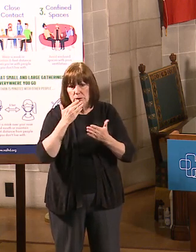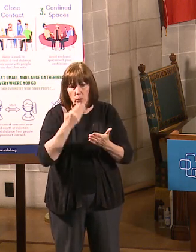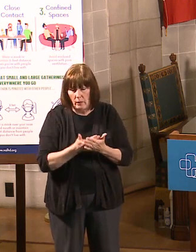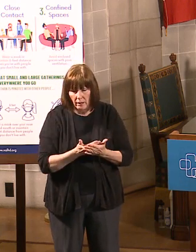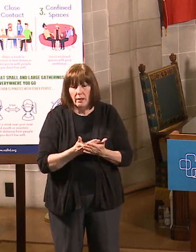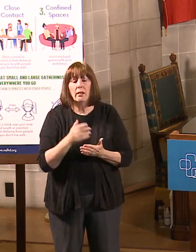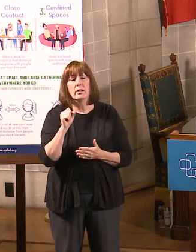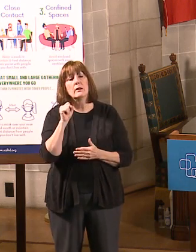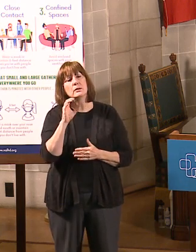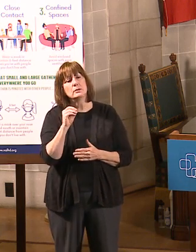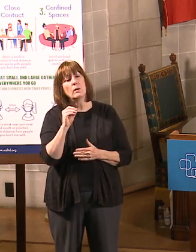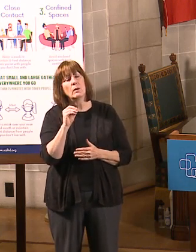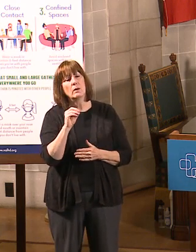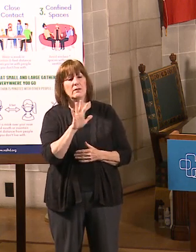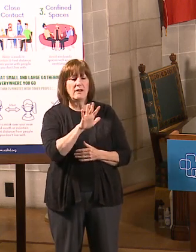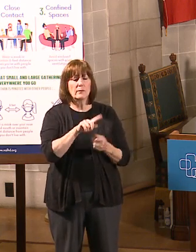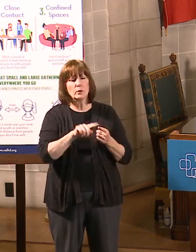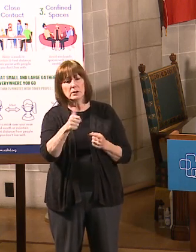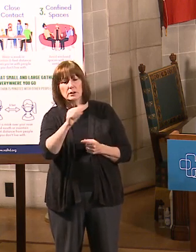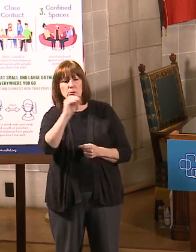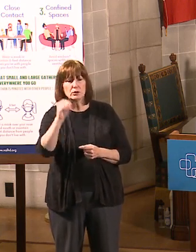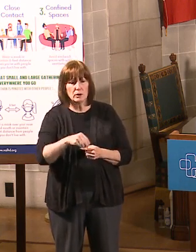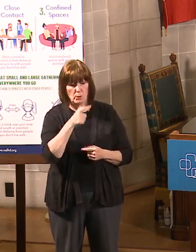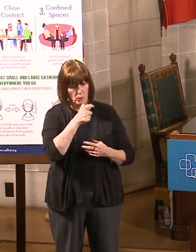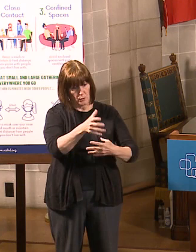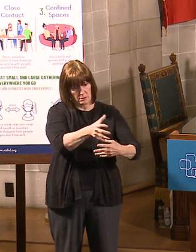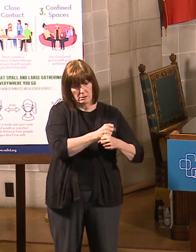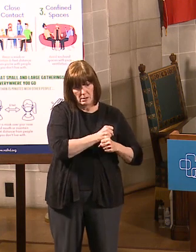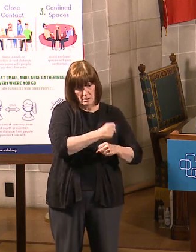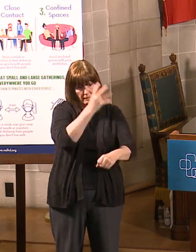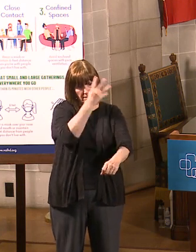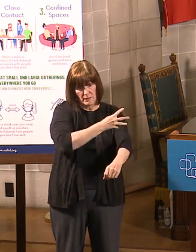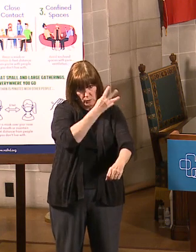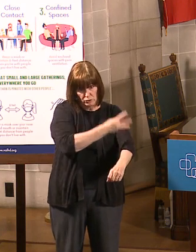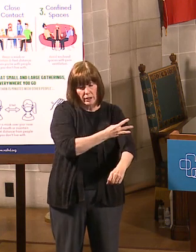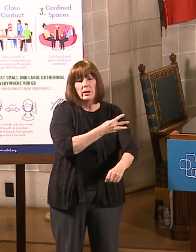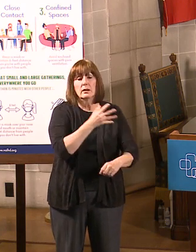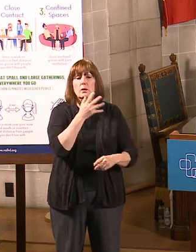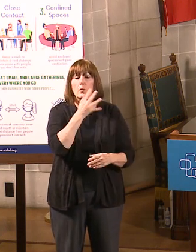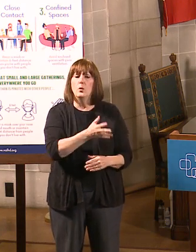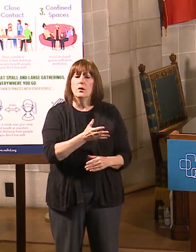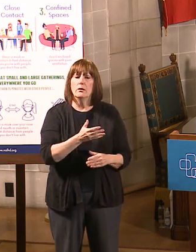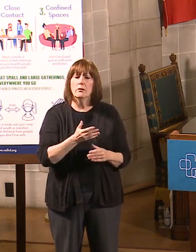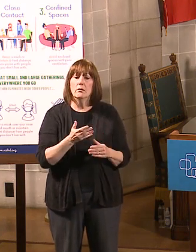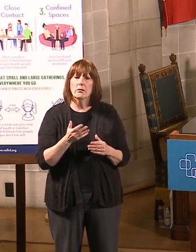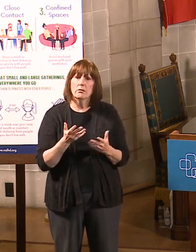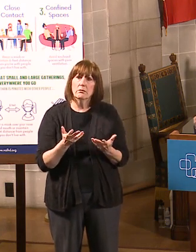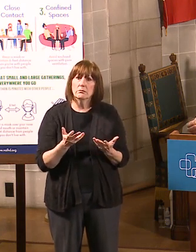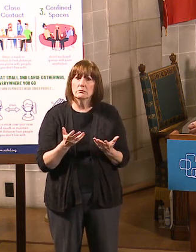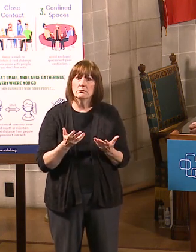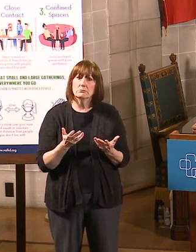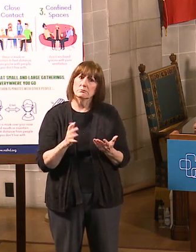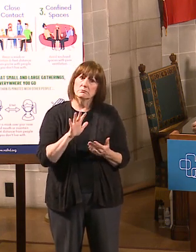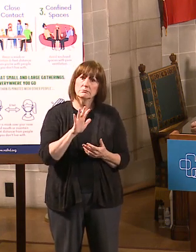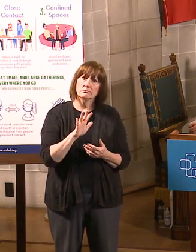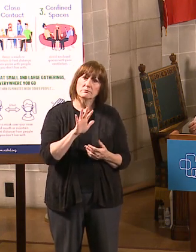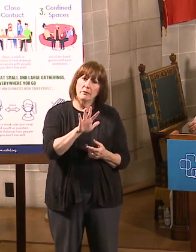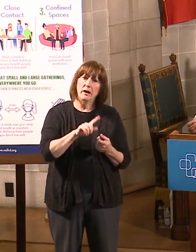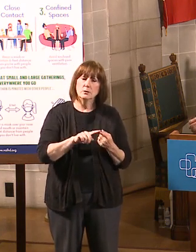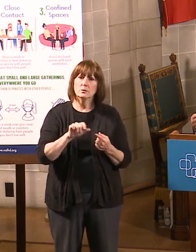data showed about 5 to 10% of patients that receive this infusion will have a 5 to